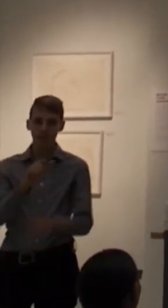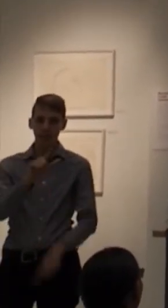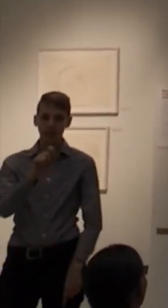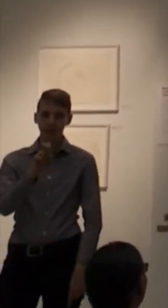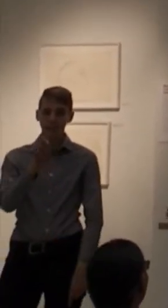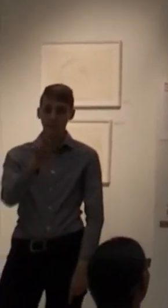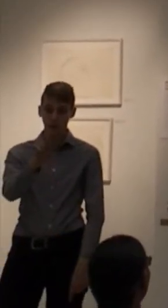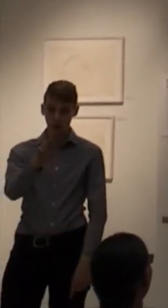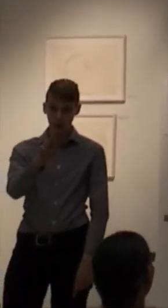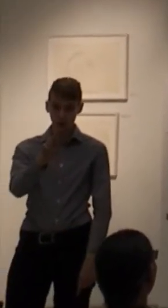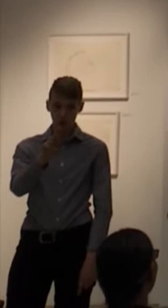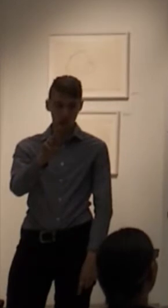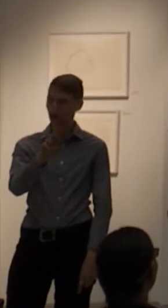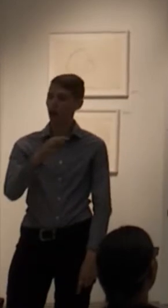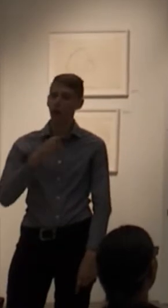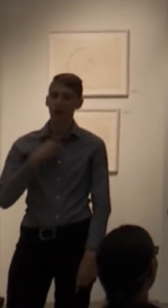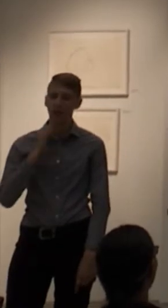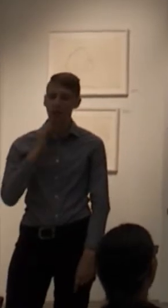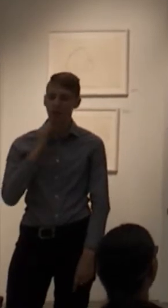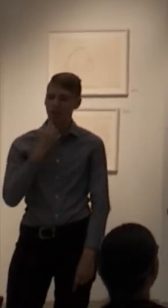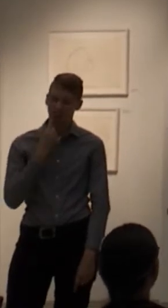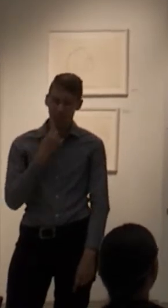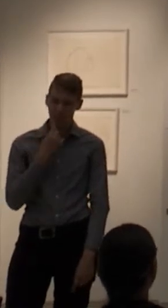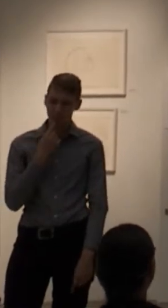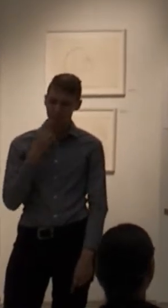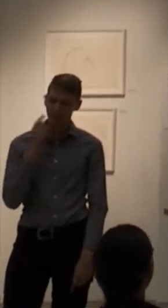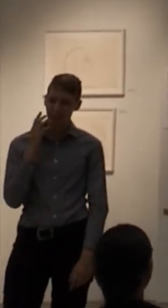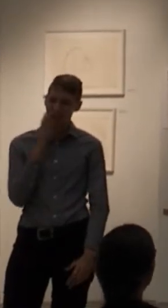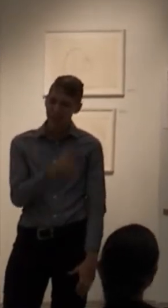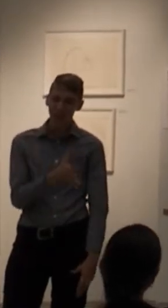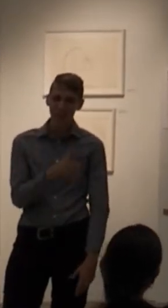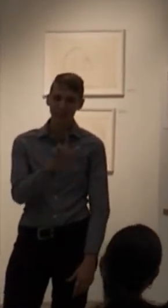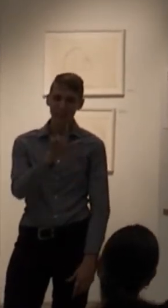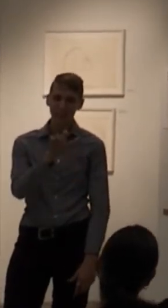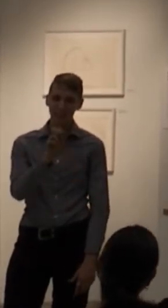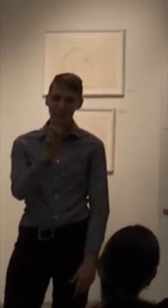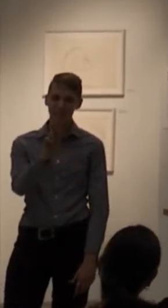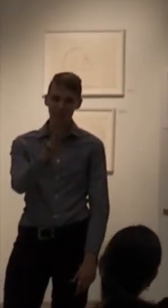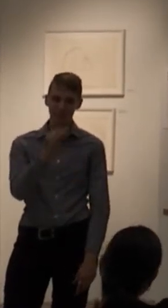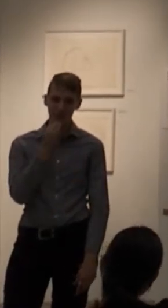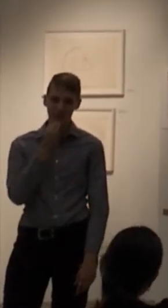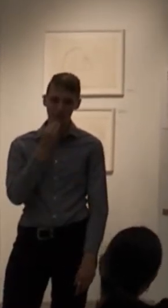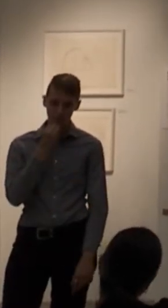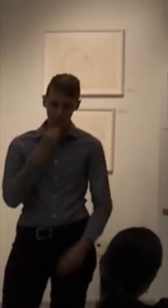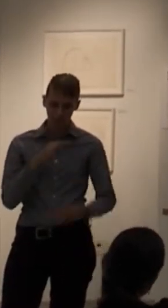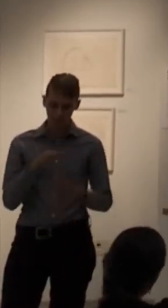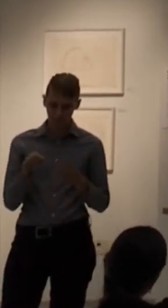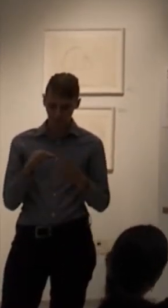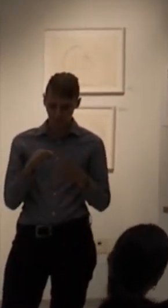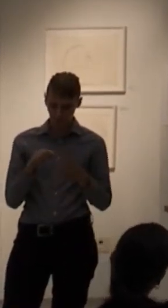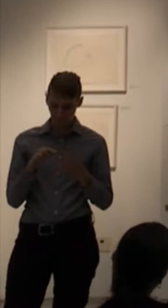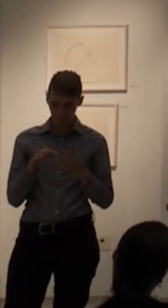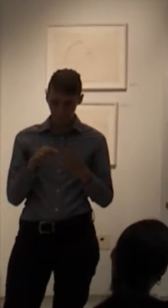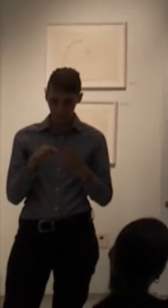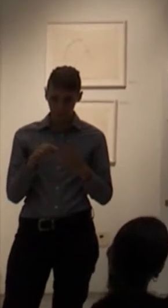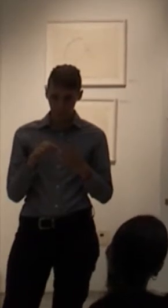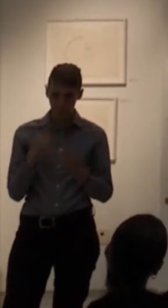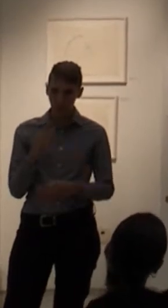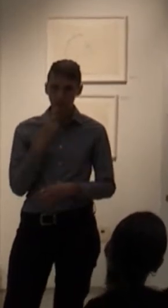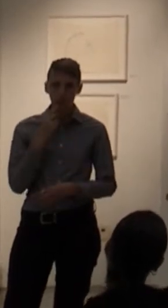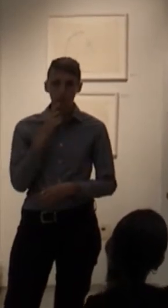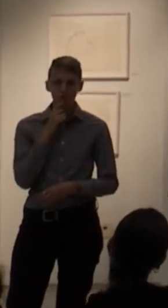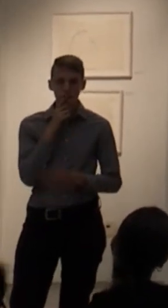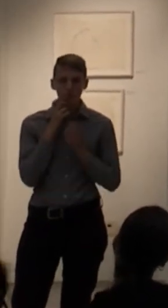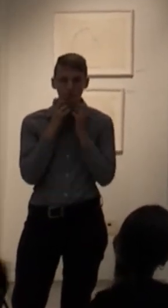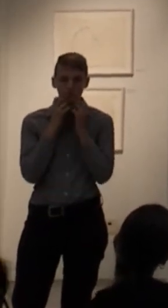quickly because I can't stand liver. The other word, which is something that was very, very precious